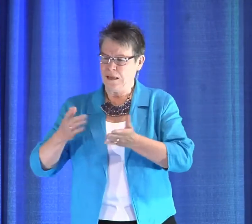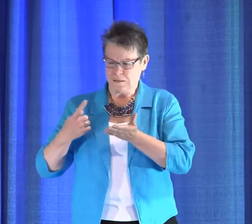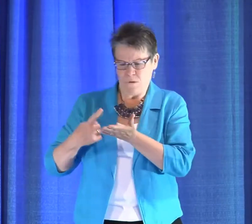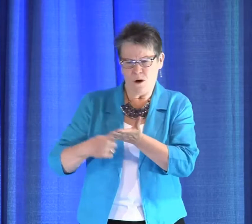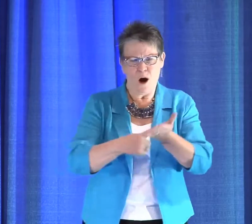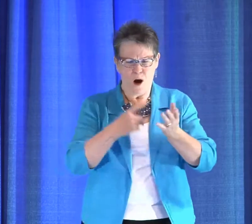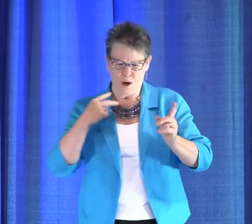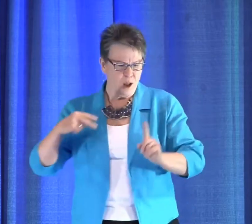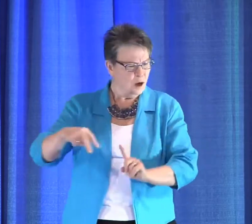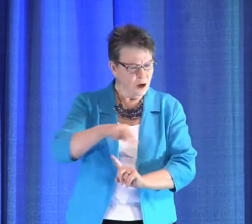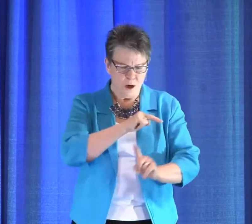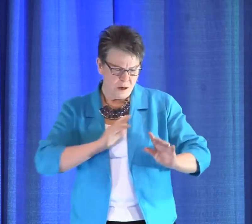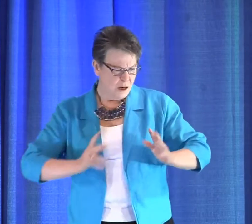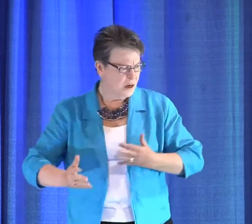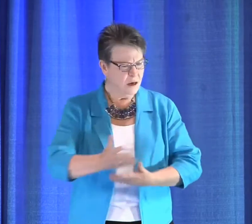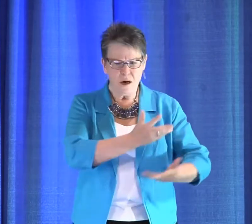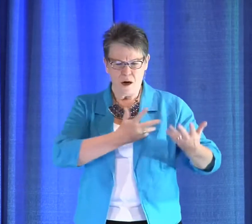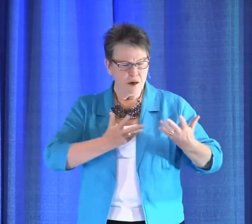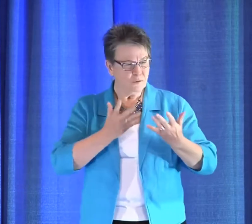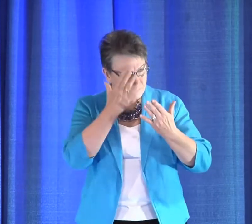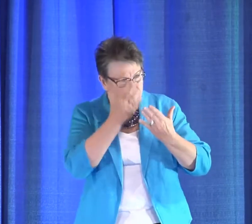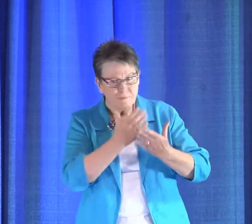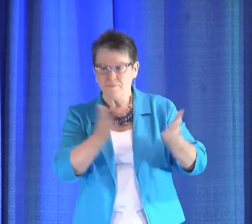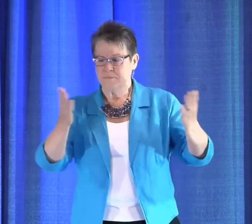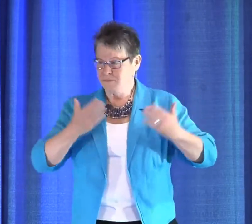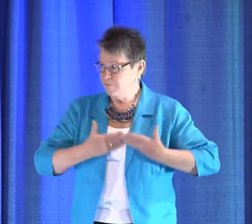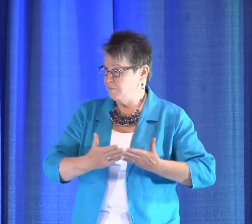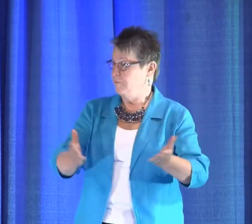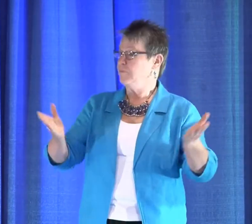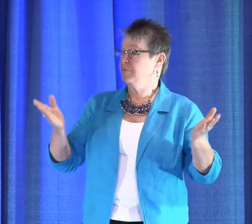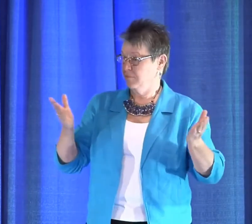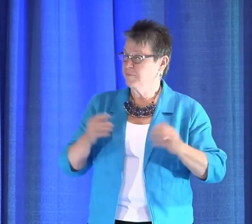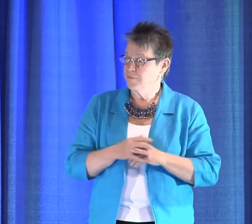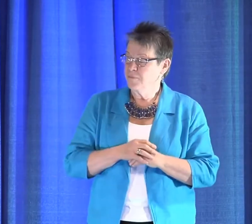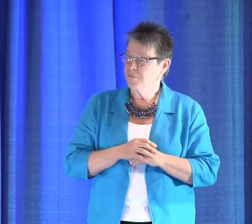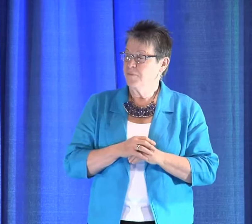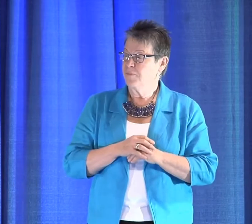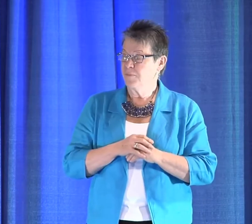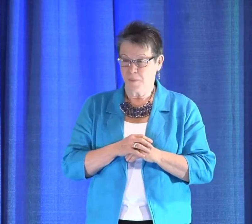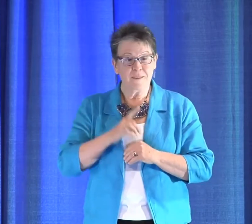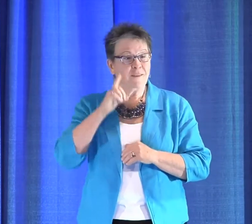ASL is being shown new ideas and new perspectives that are open for everyone.